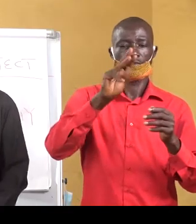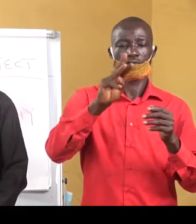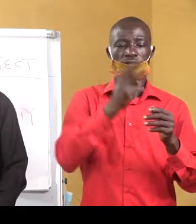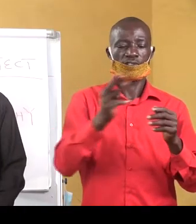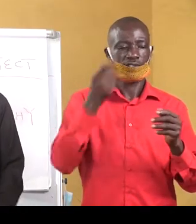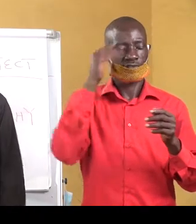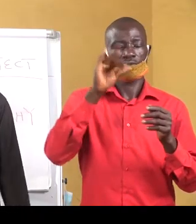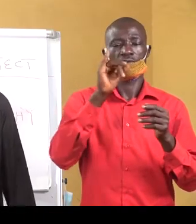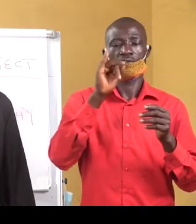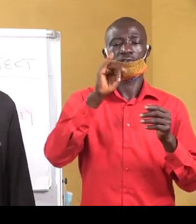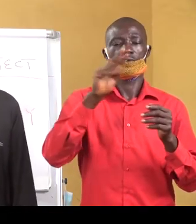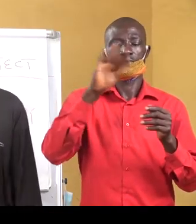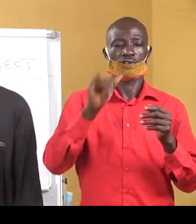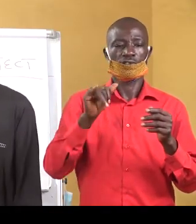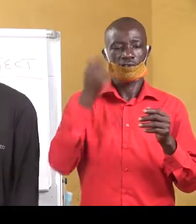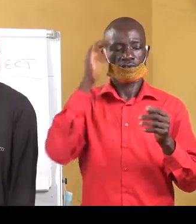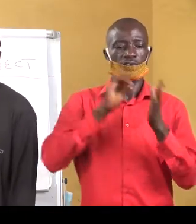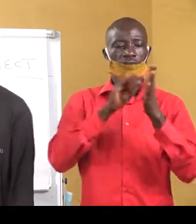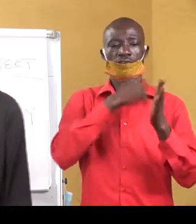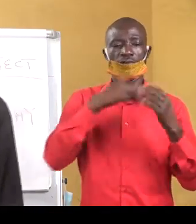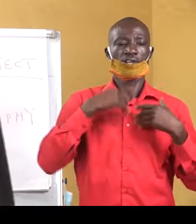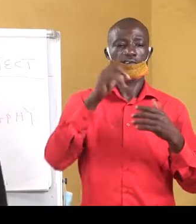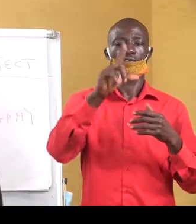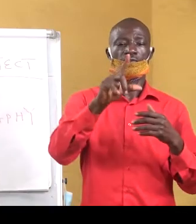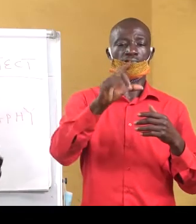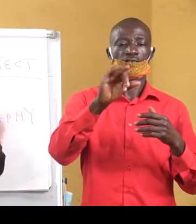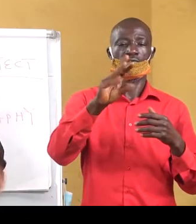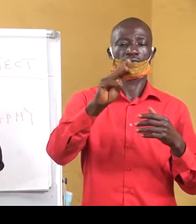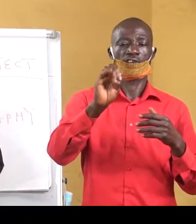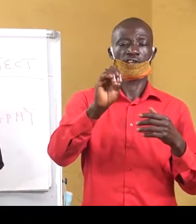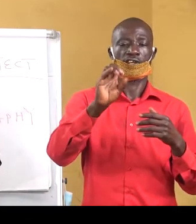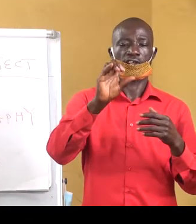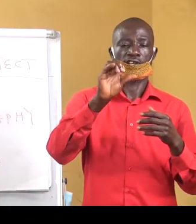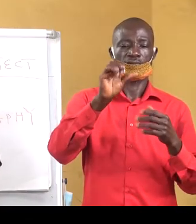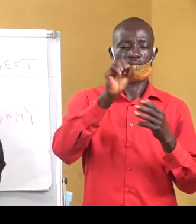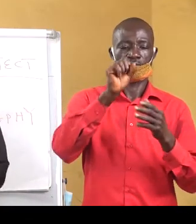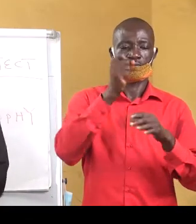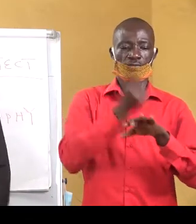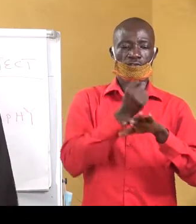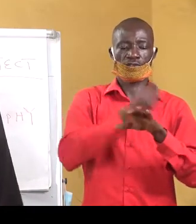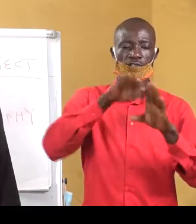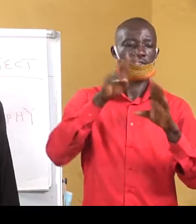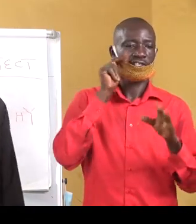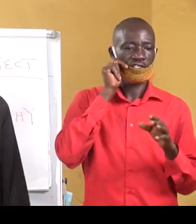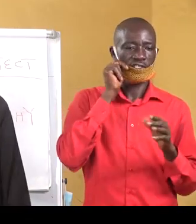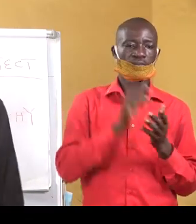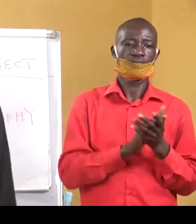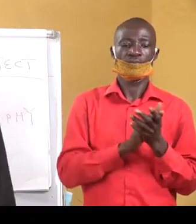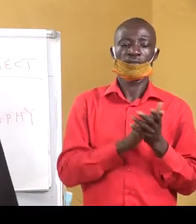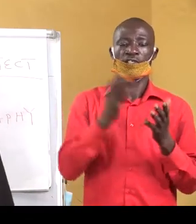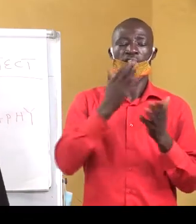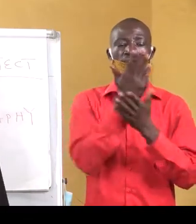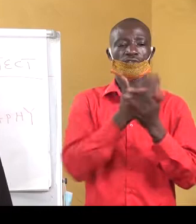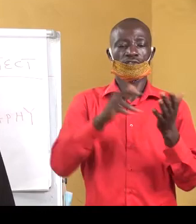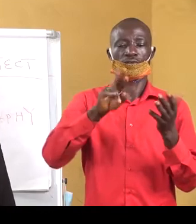example, we have limestone in Nigeria on a commercial ground, but there are some raw